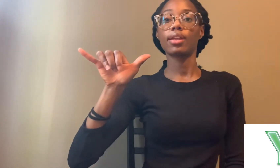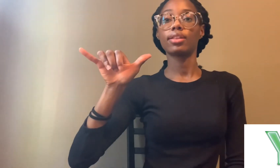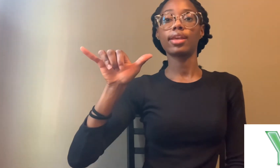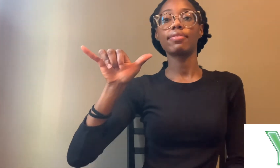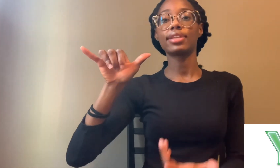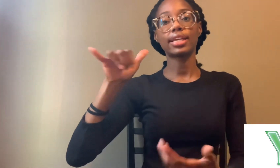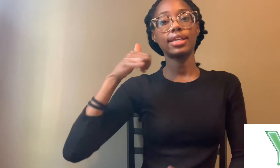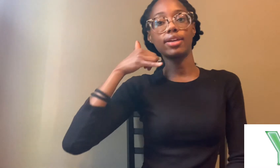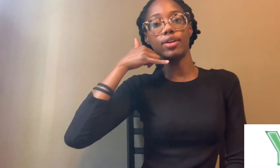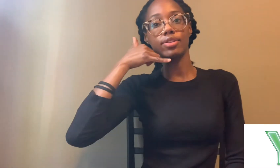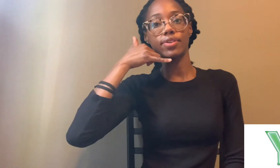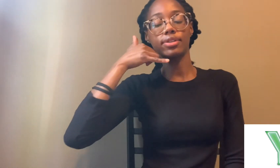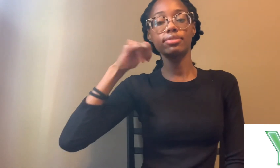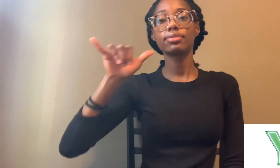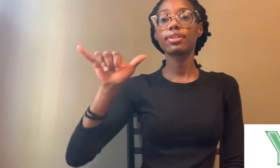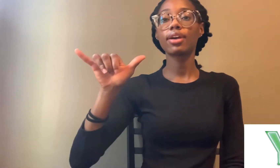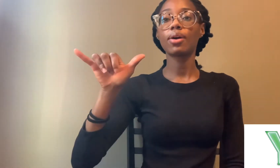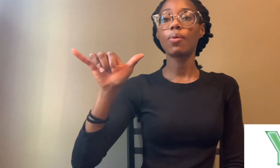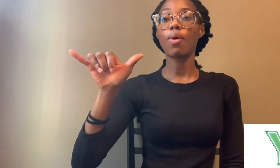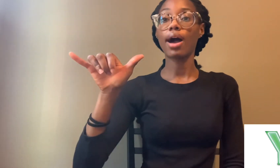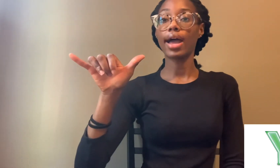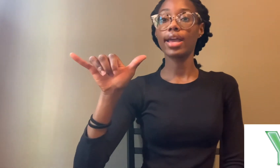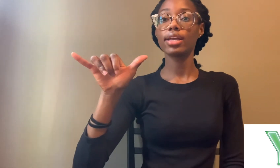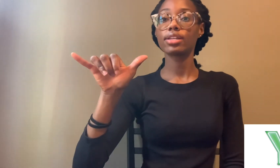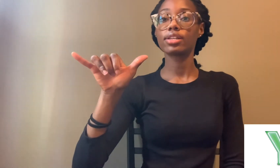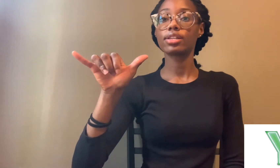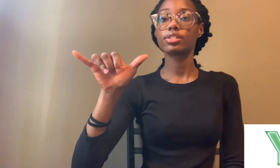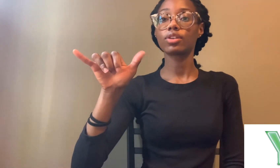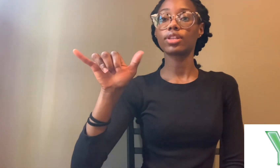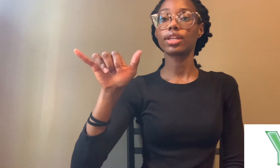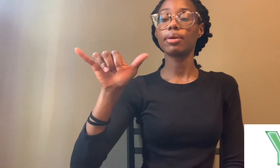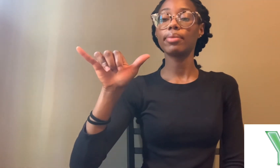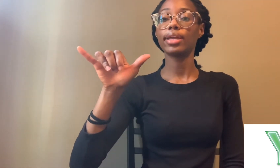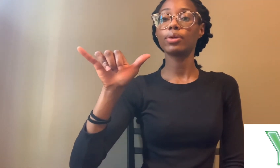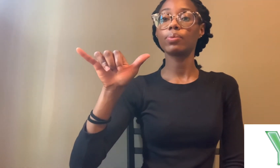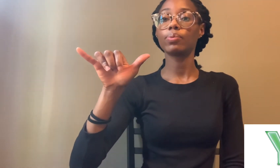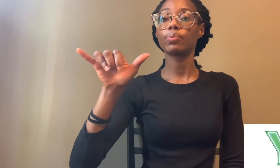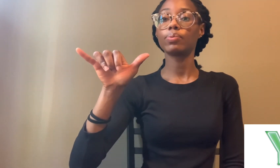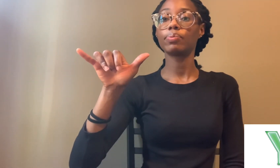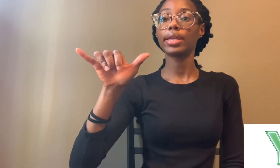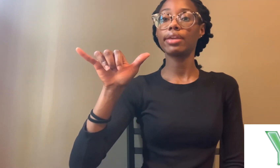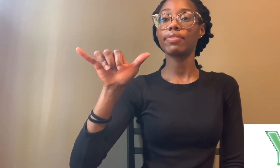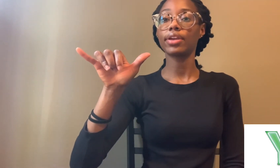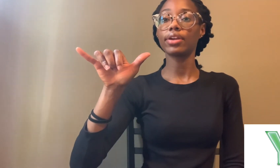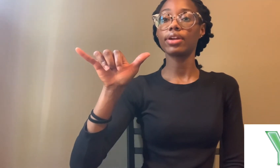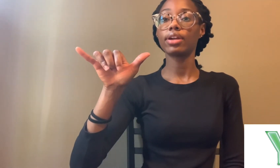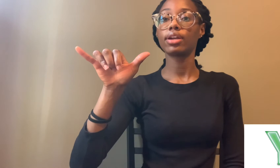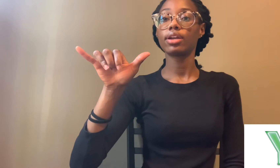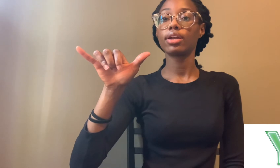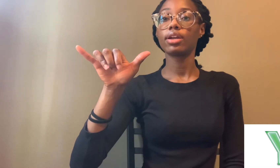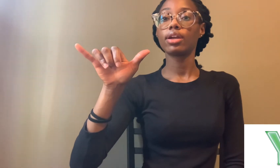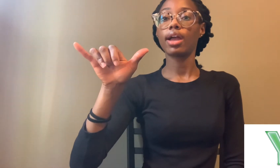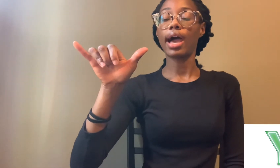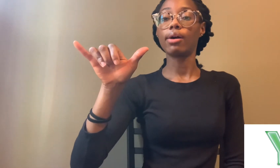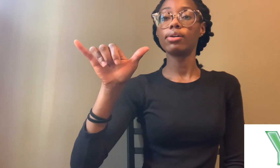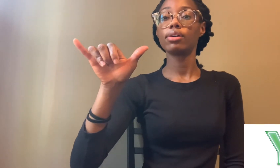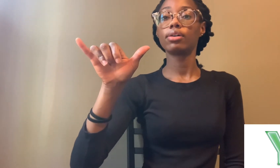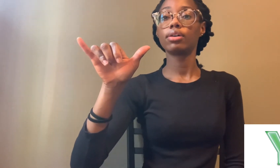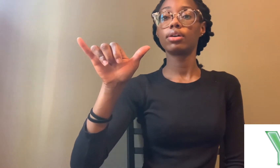Think of it like that. You're on the phone. Y. So the thumb and the pinky finger out.